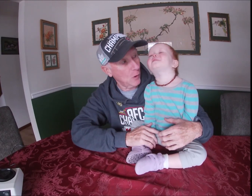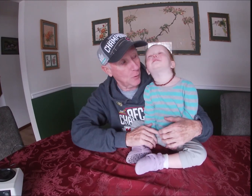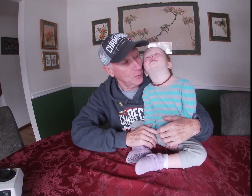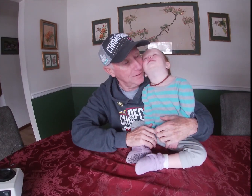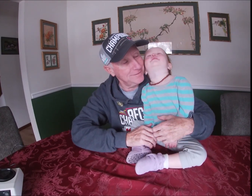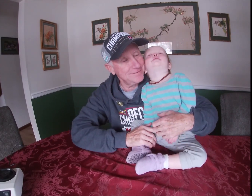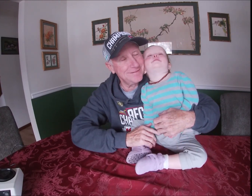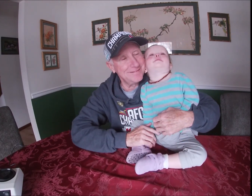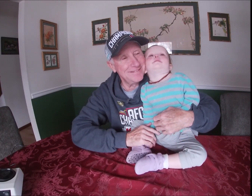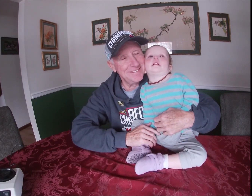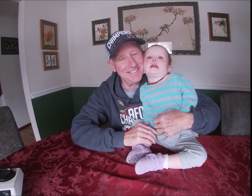phone.